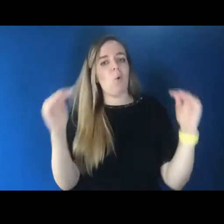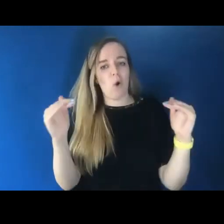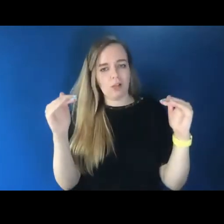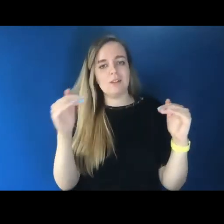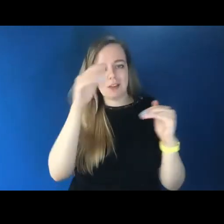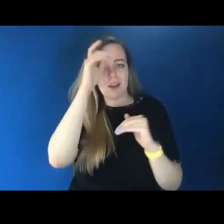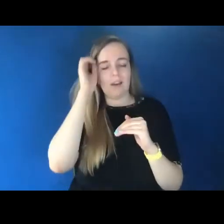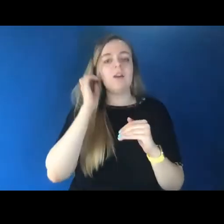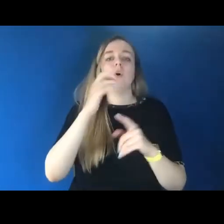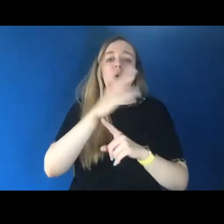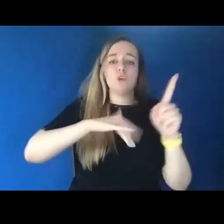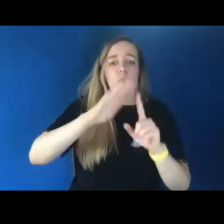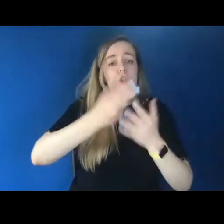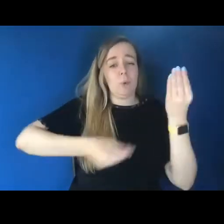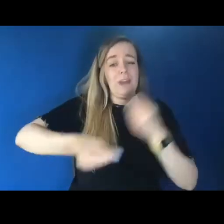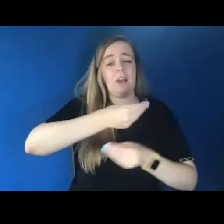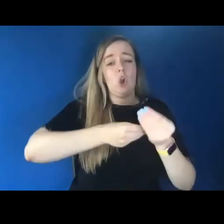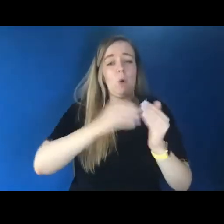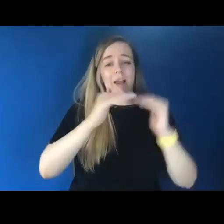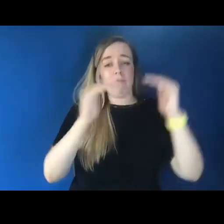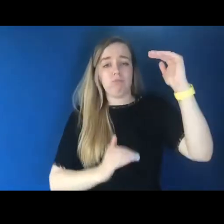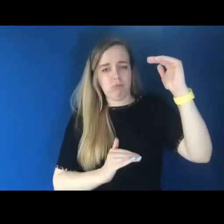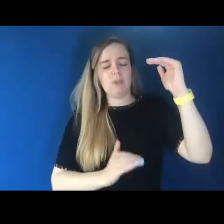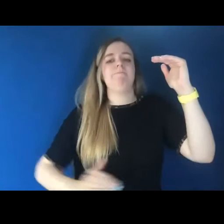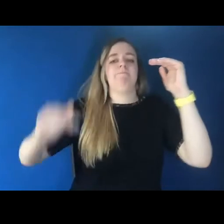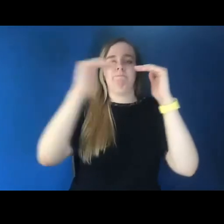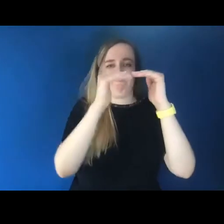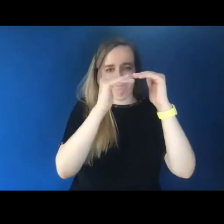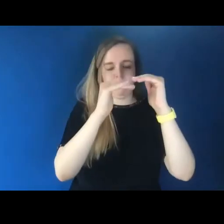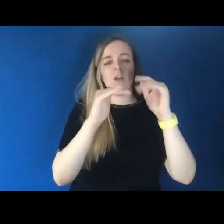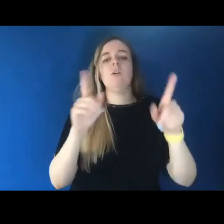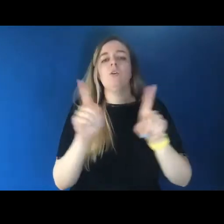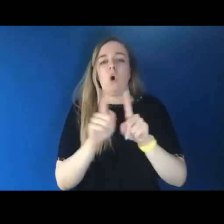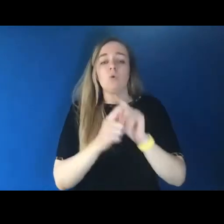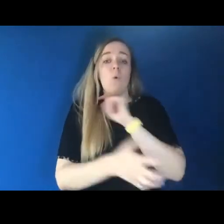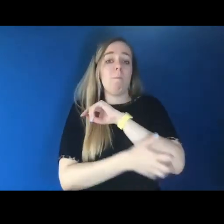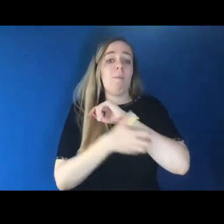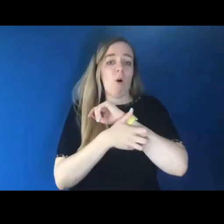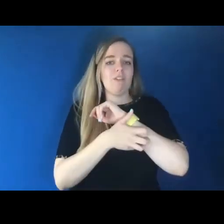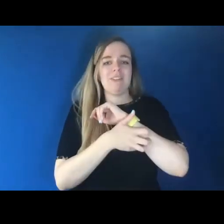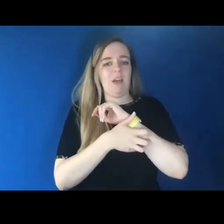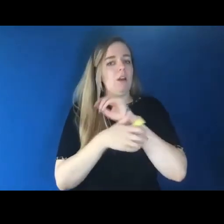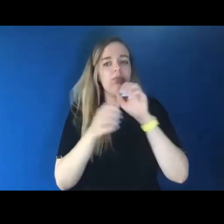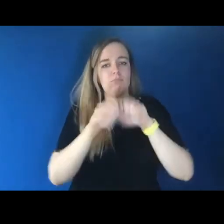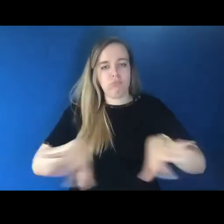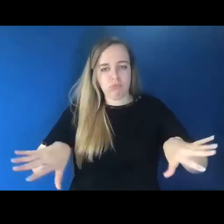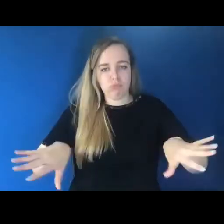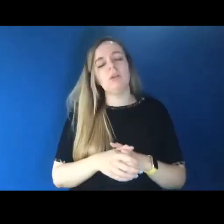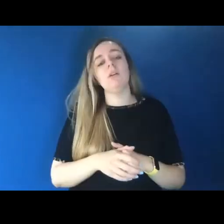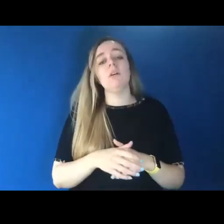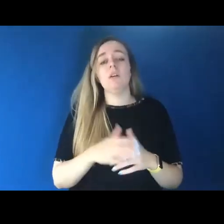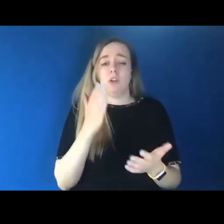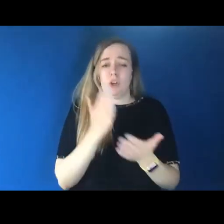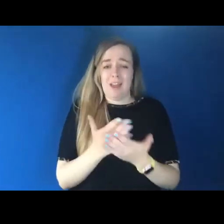redressing socioeconomic inequality, and alleviating poverty. Surely the aim of any